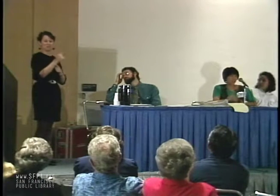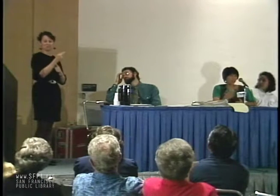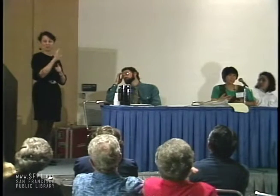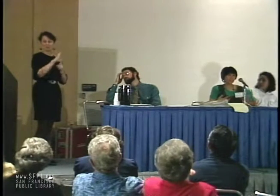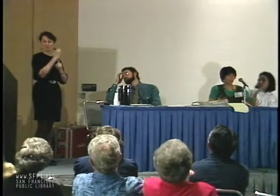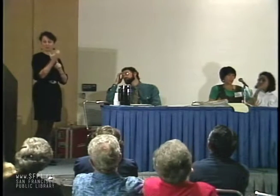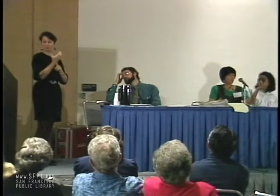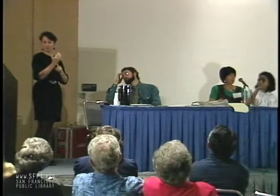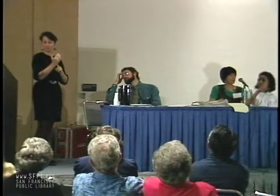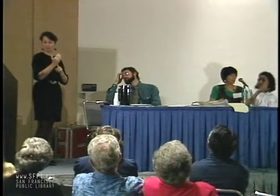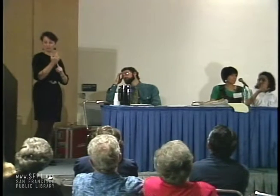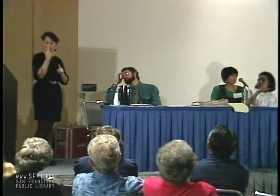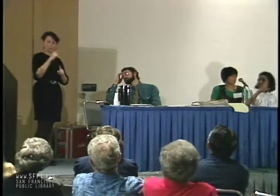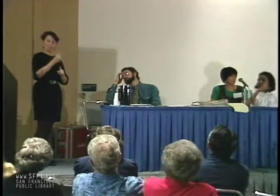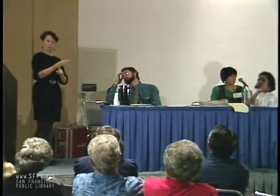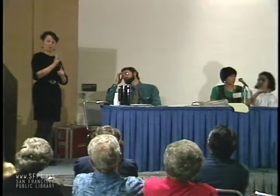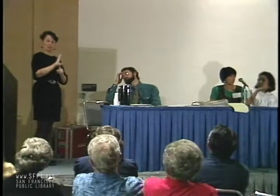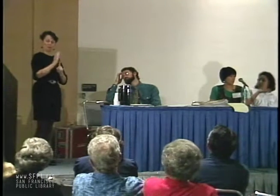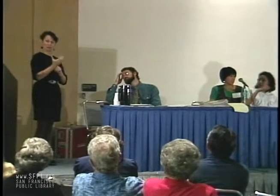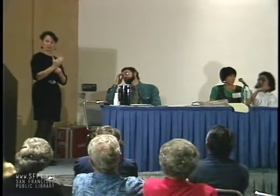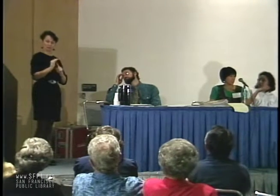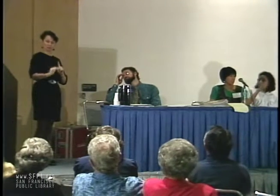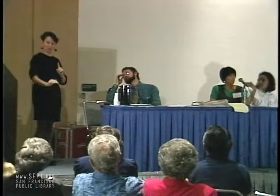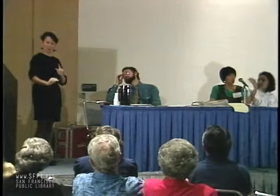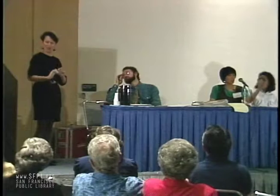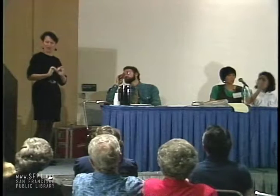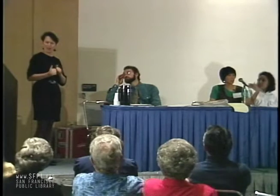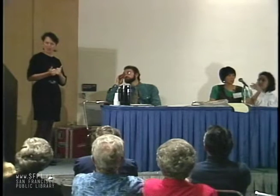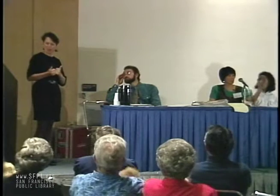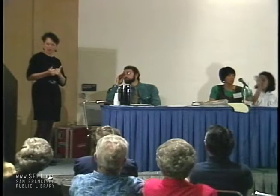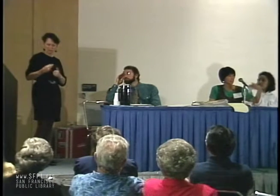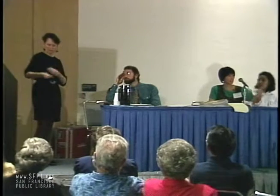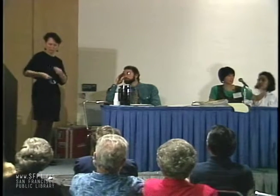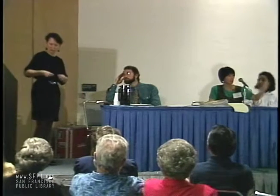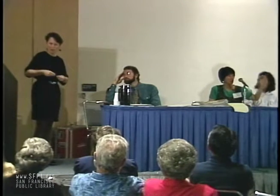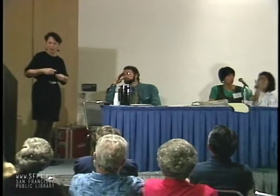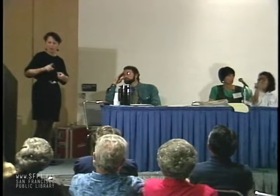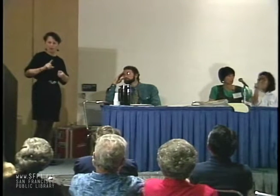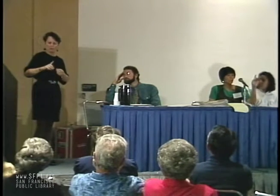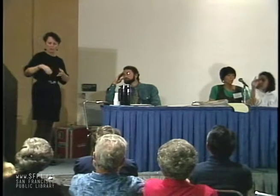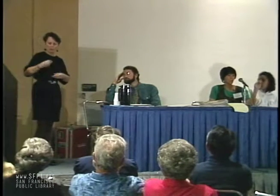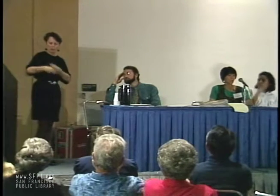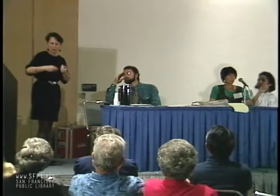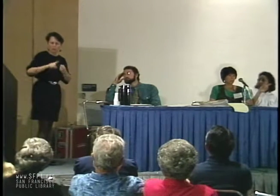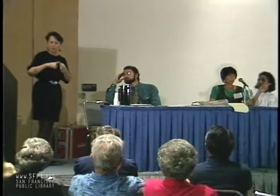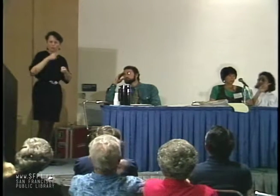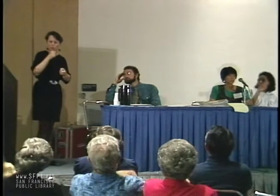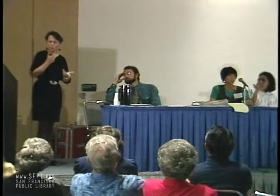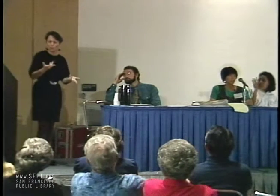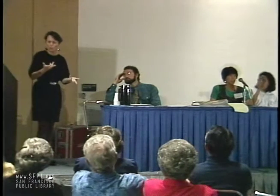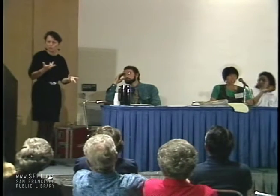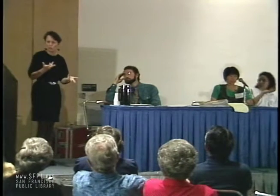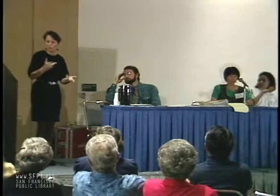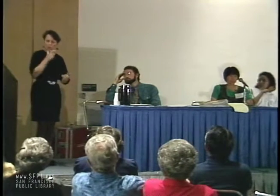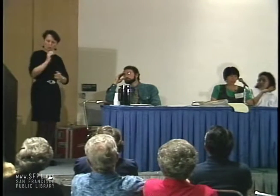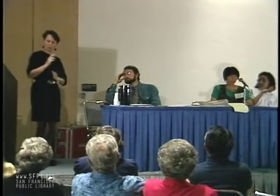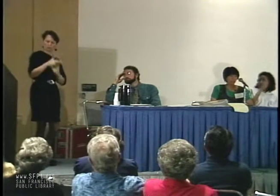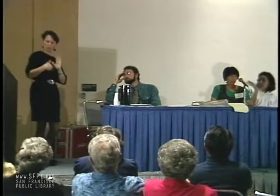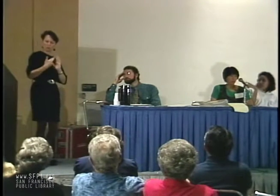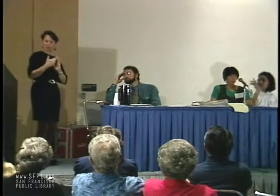is, how are they going to pass on that particular one? To whom are they going to be getting that information, who's a role model, an Asian adult deaf person,